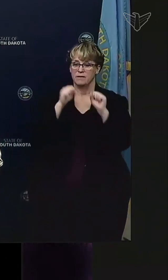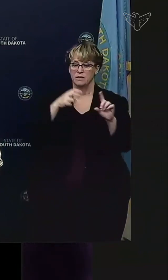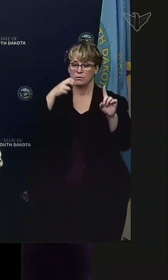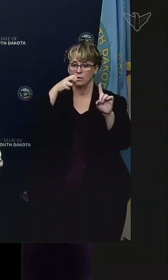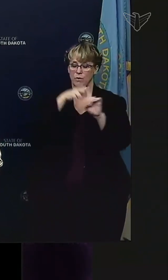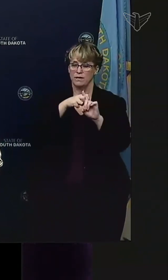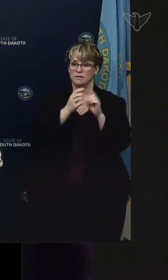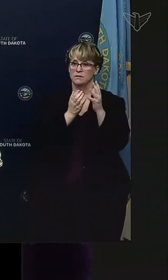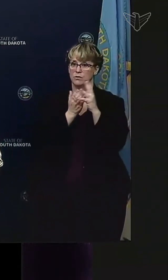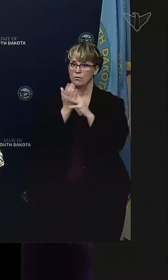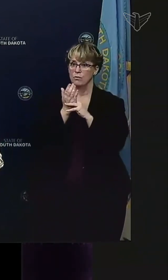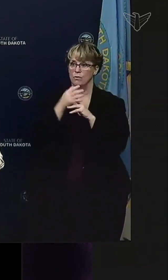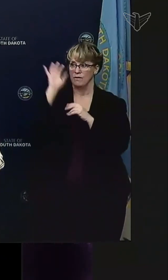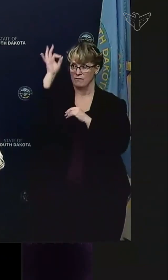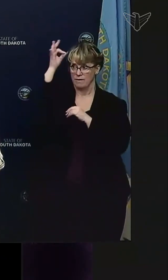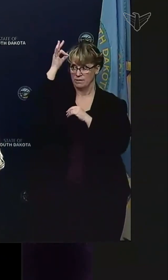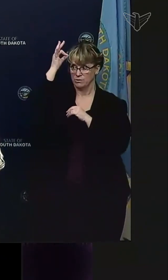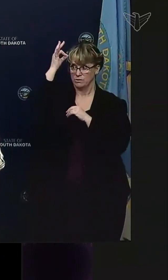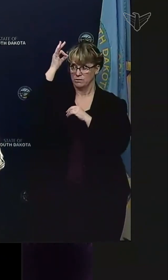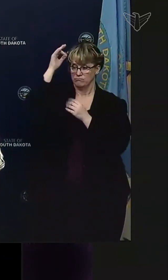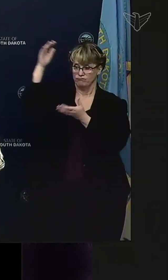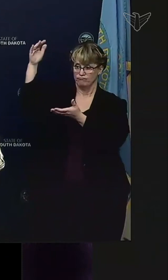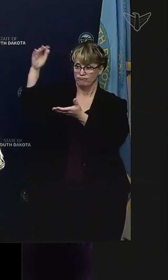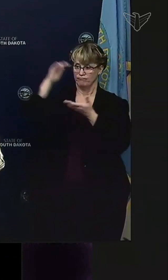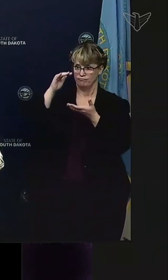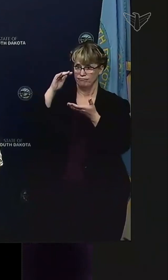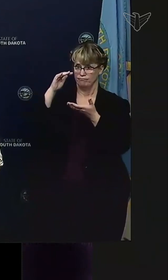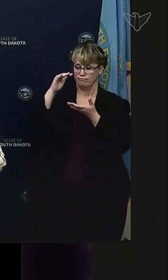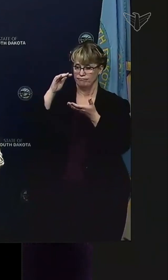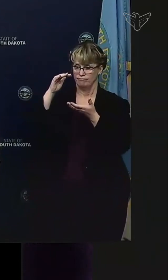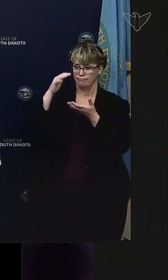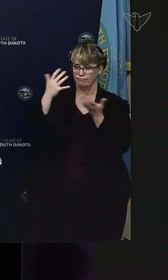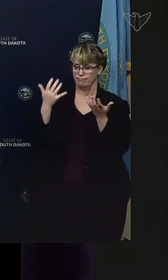request through a federal procurement